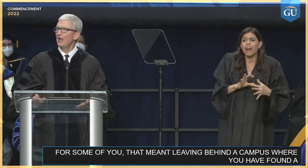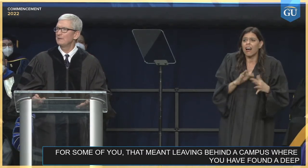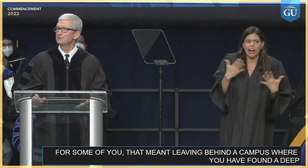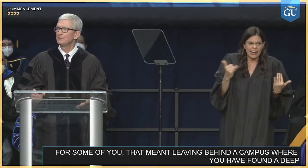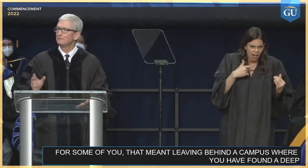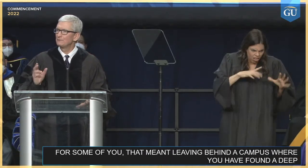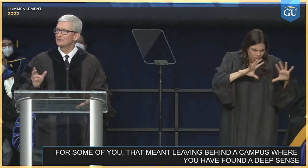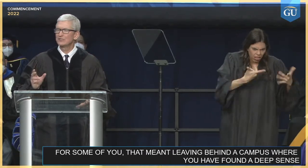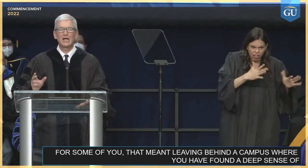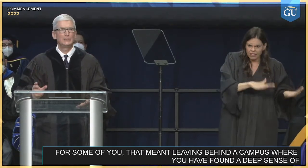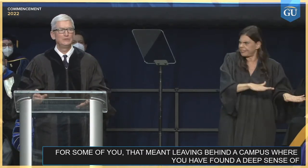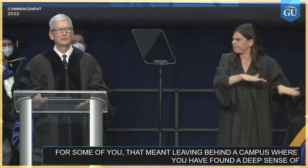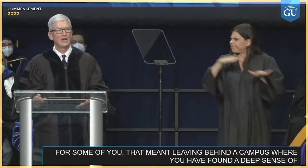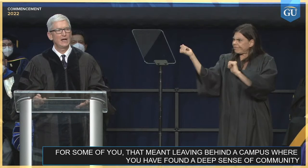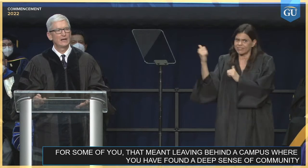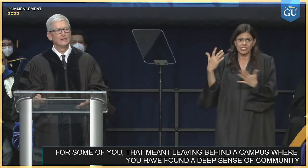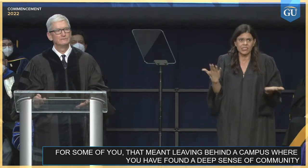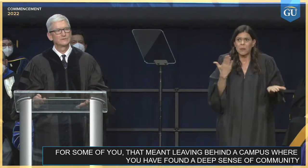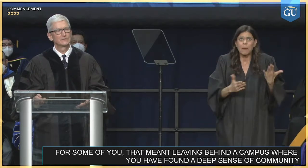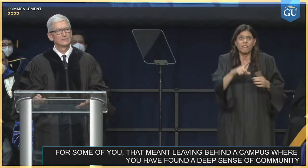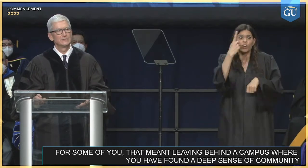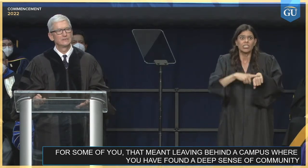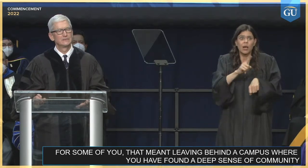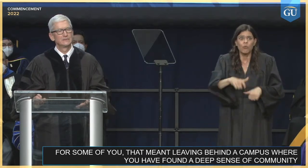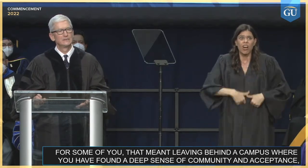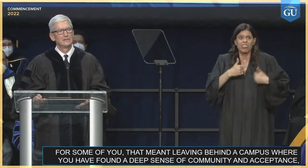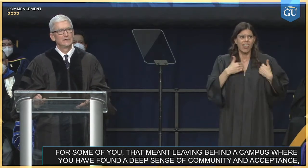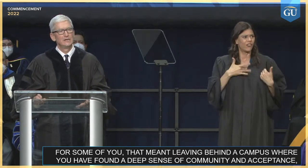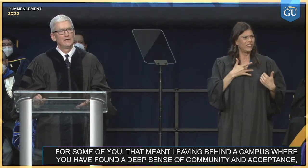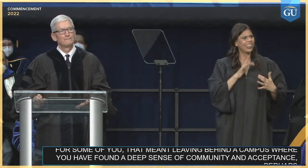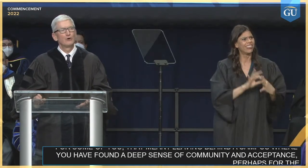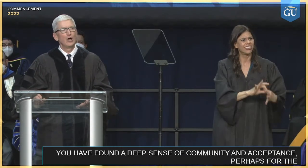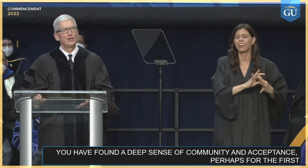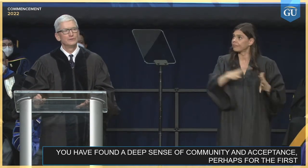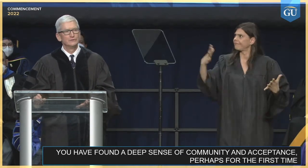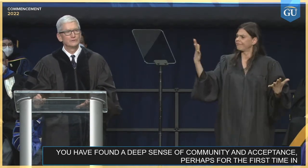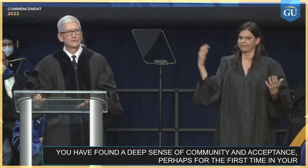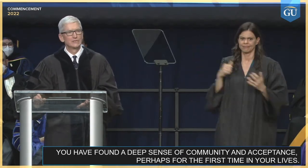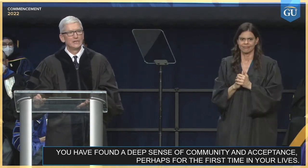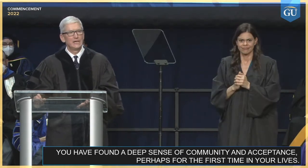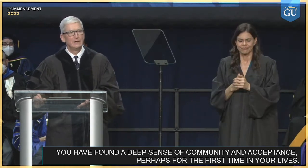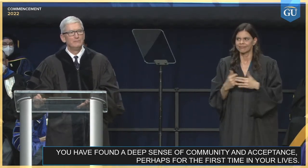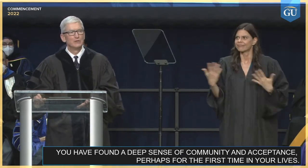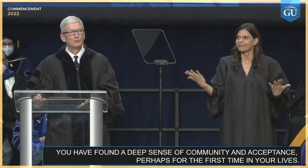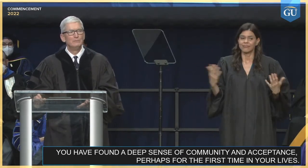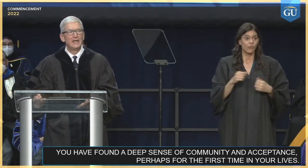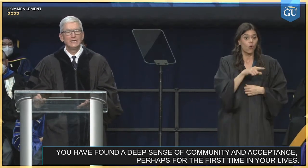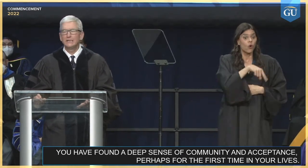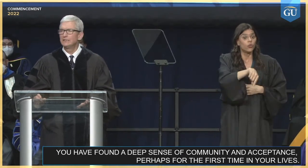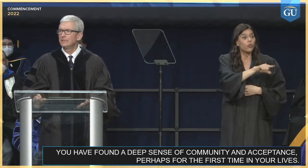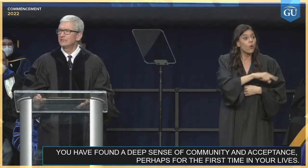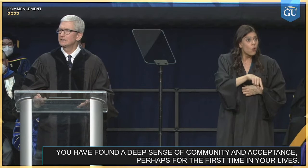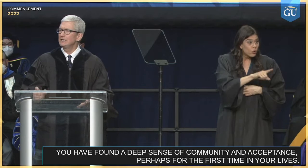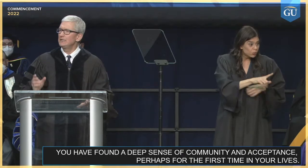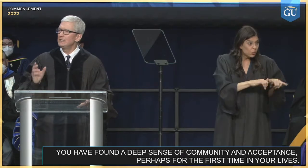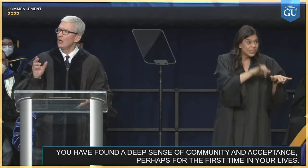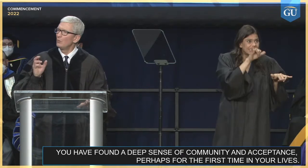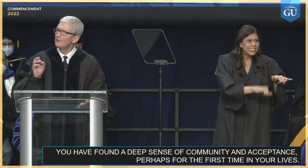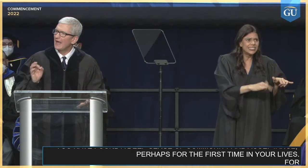for the first time in your lives. For others, it meant remaining in DC without